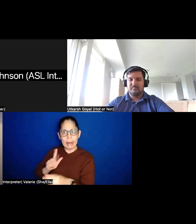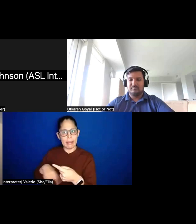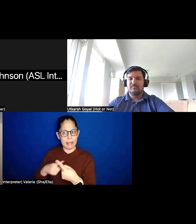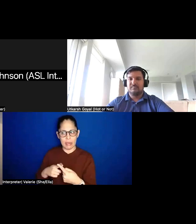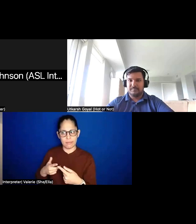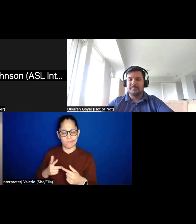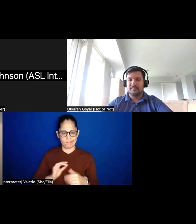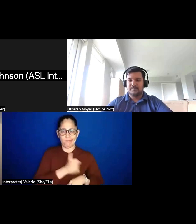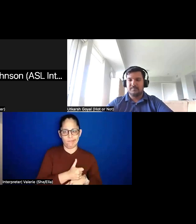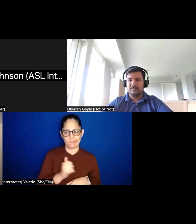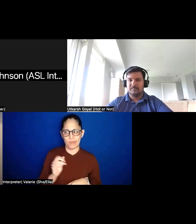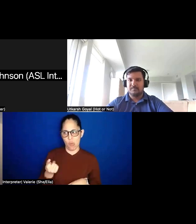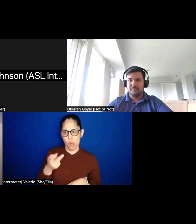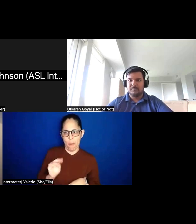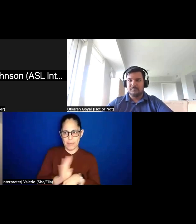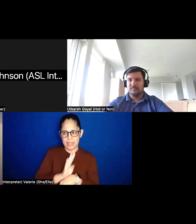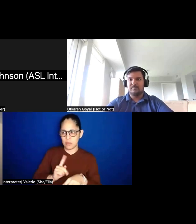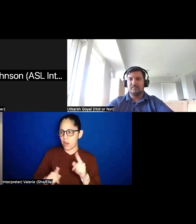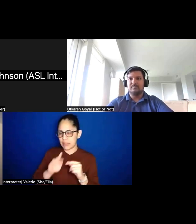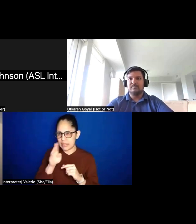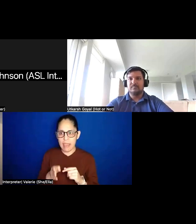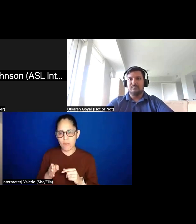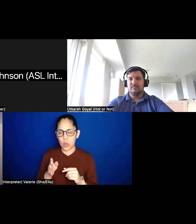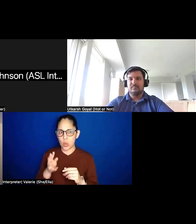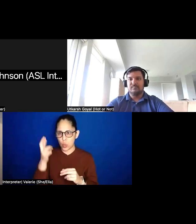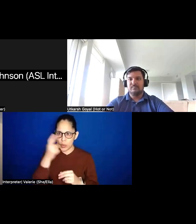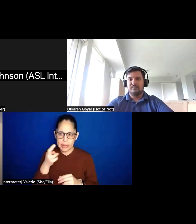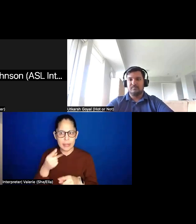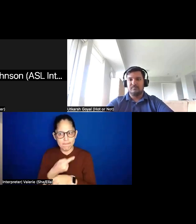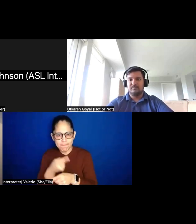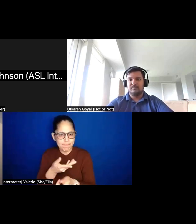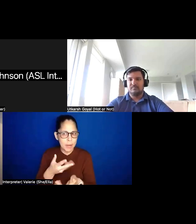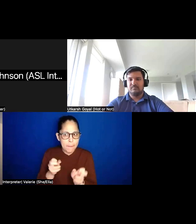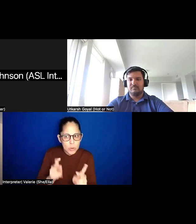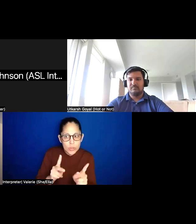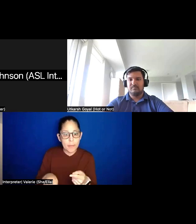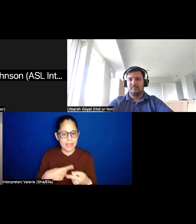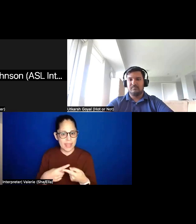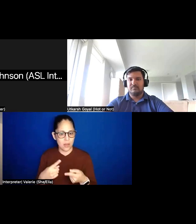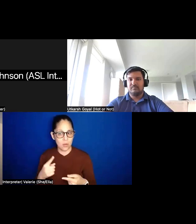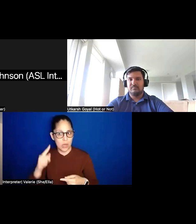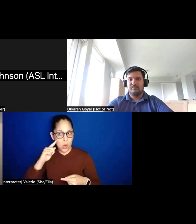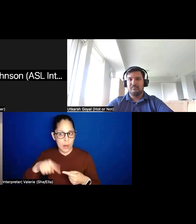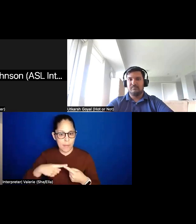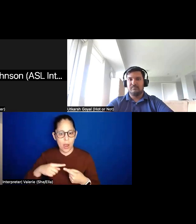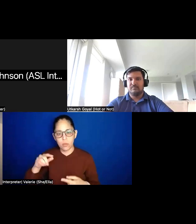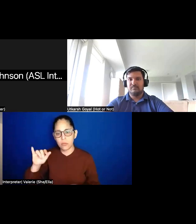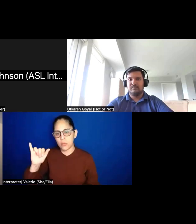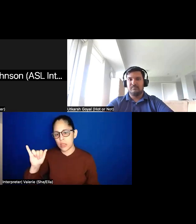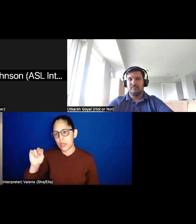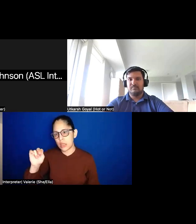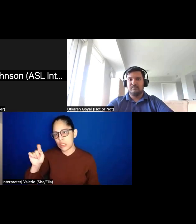along. But then when we heard about the internet computer, which is the crypto platform